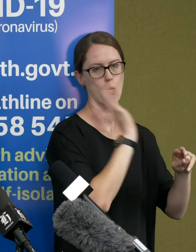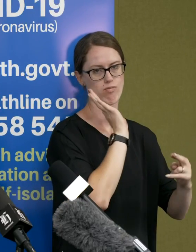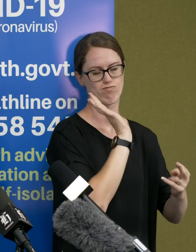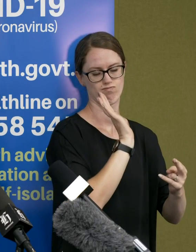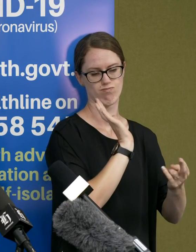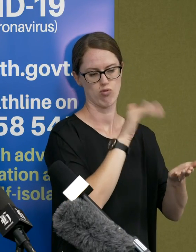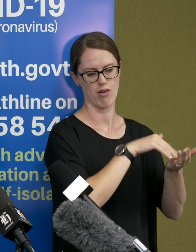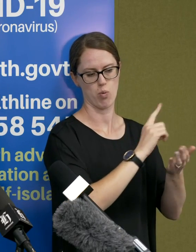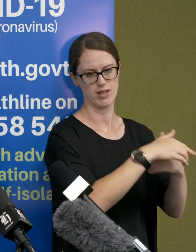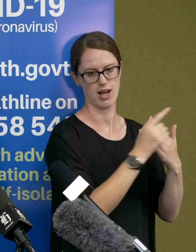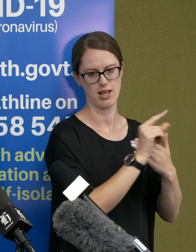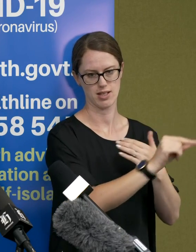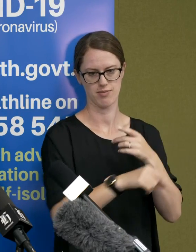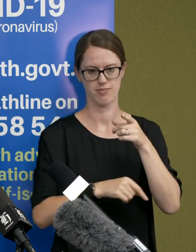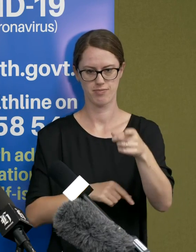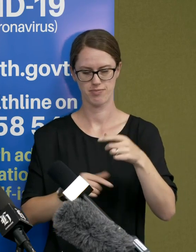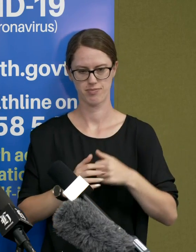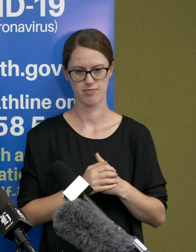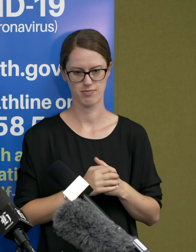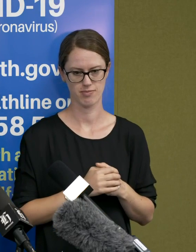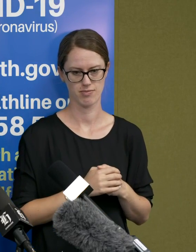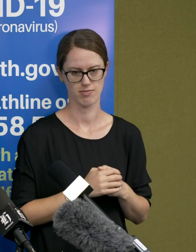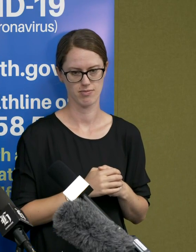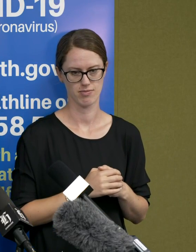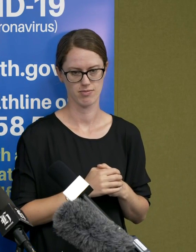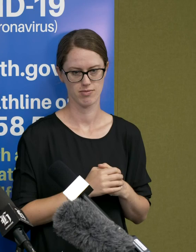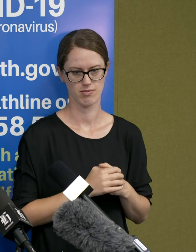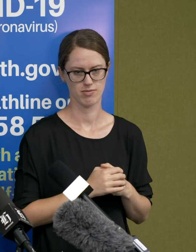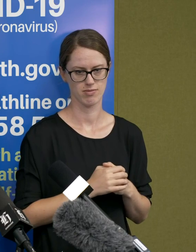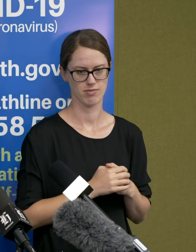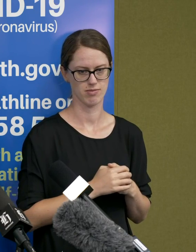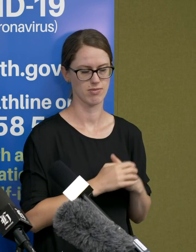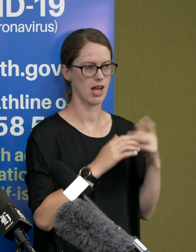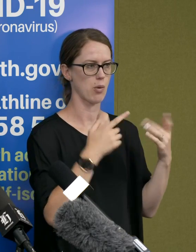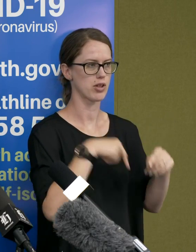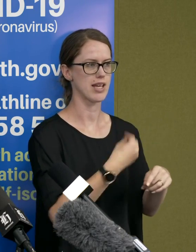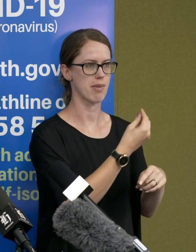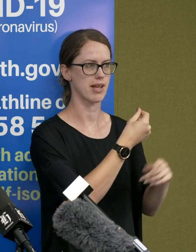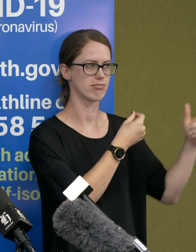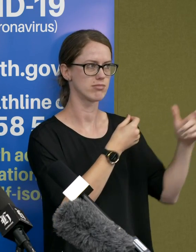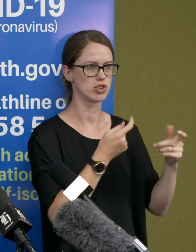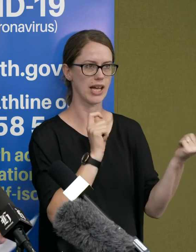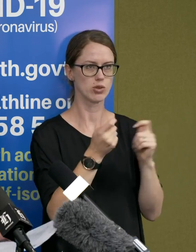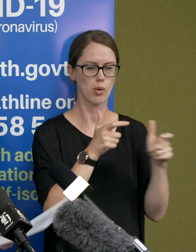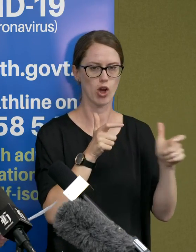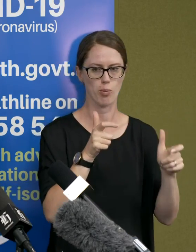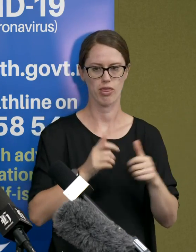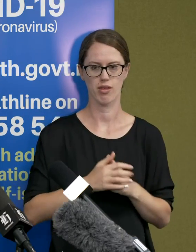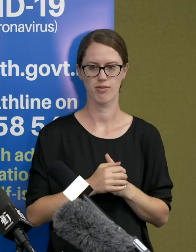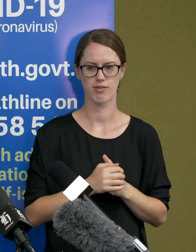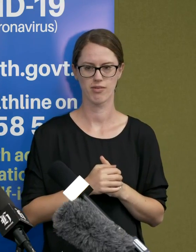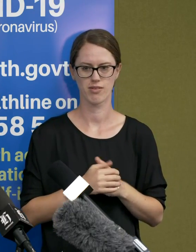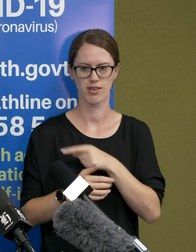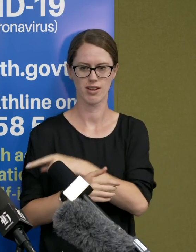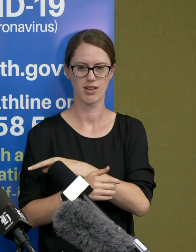about a day later. What can we cope with, and how will today's money change that? Well, our system is